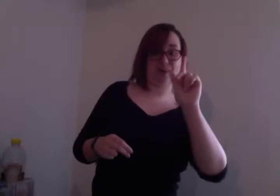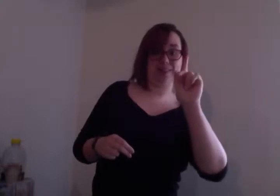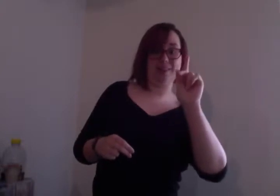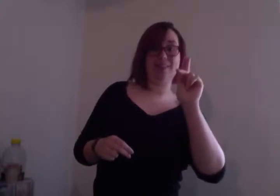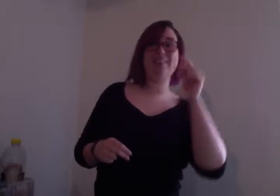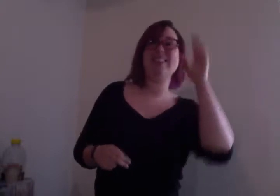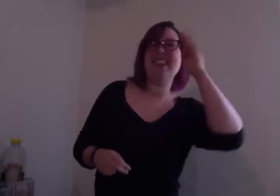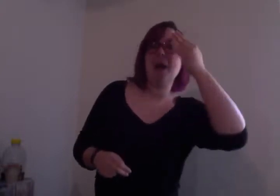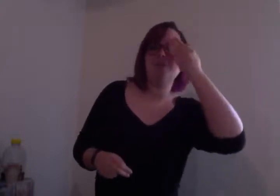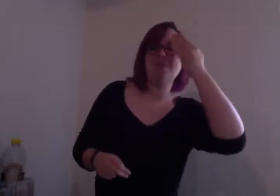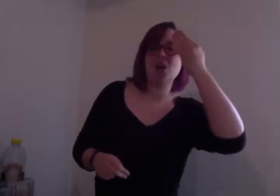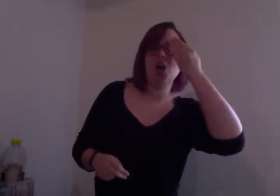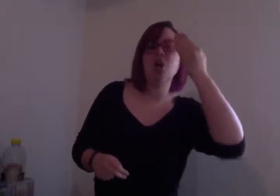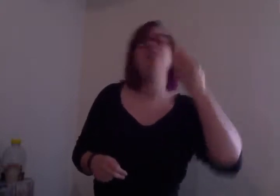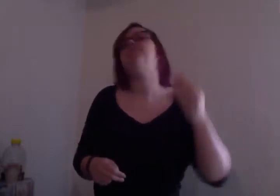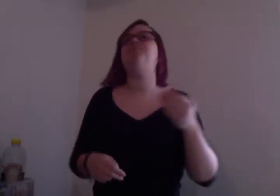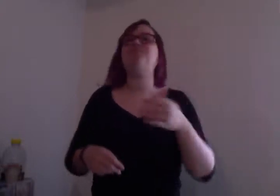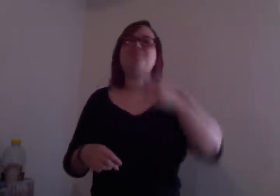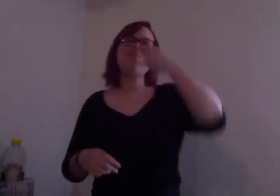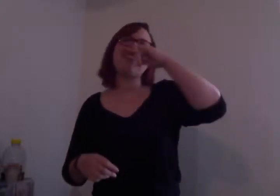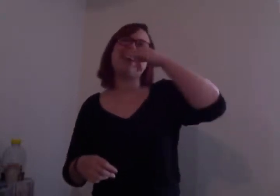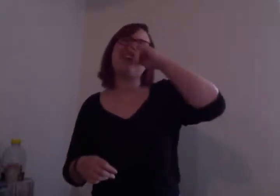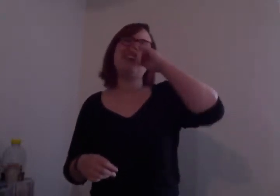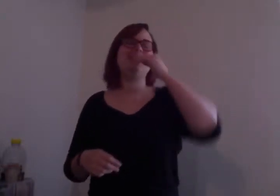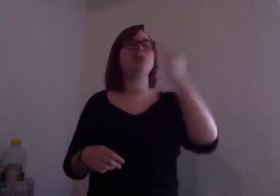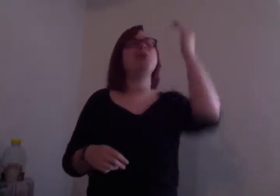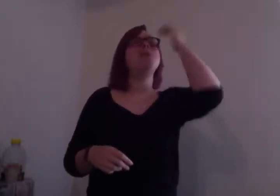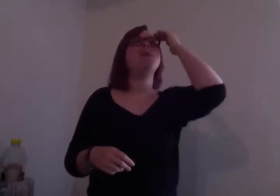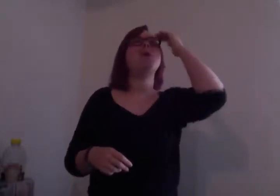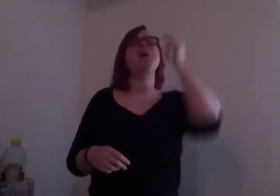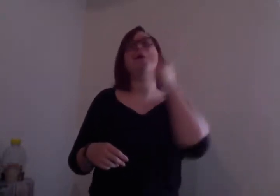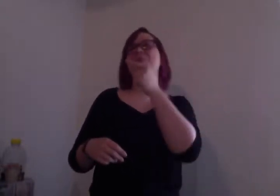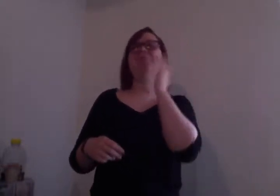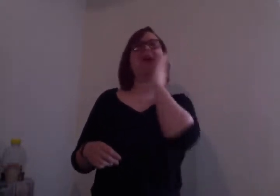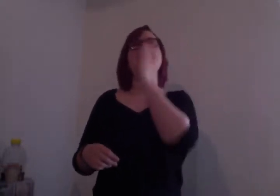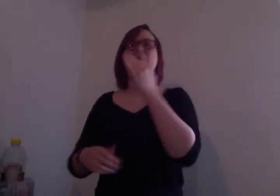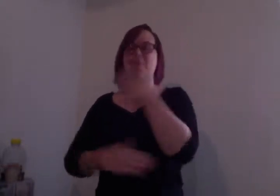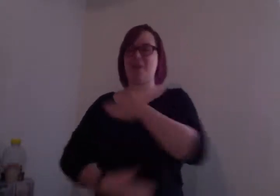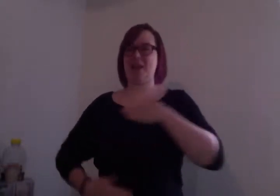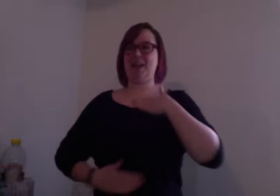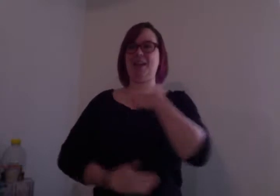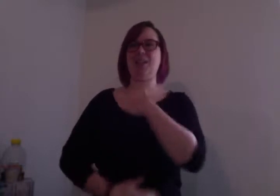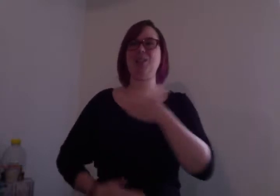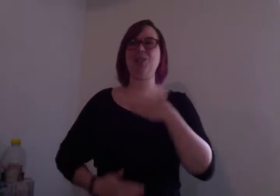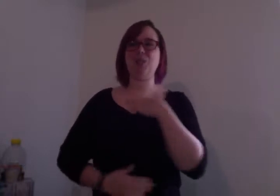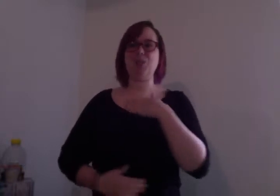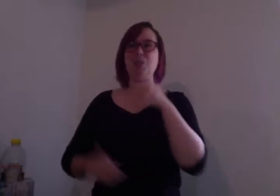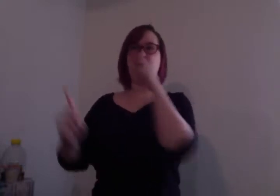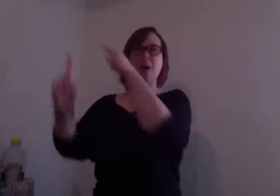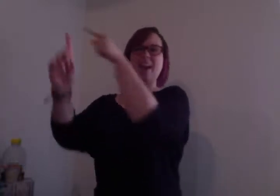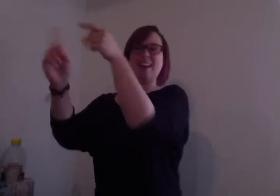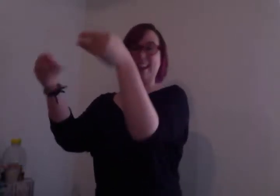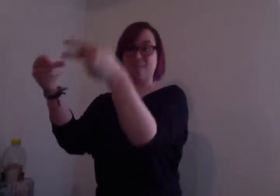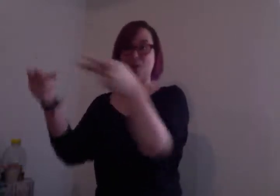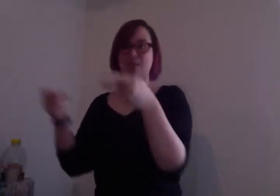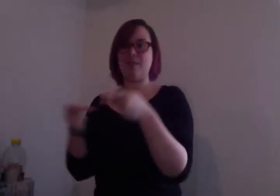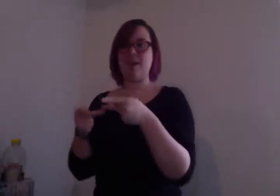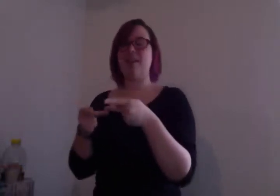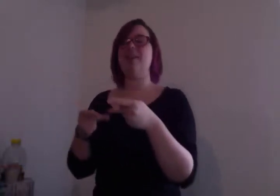Peter's wonderful underground house, with lots of hidden doorways in a great big hollow tree. There they met